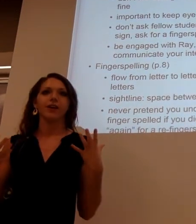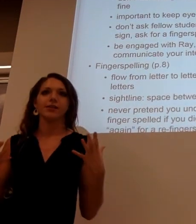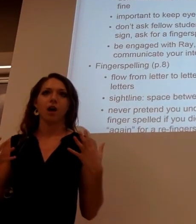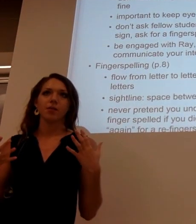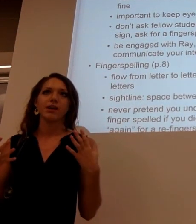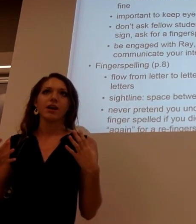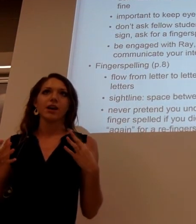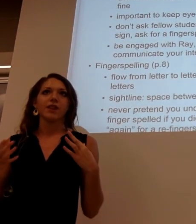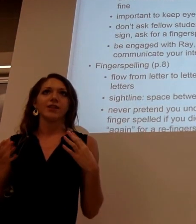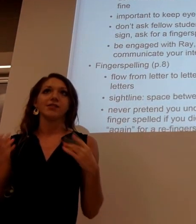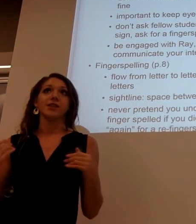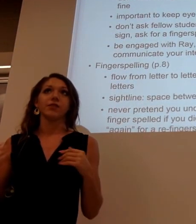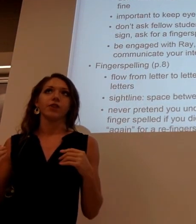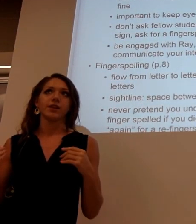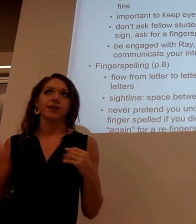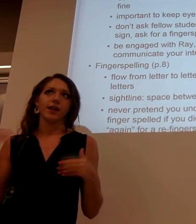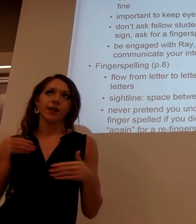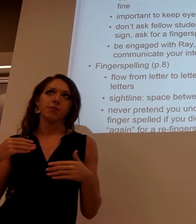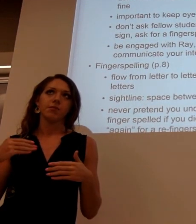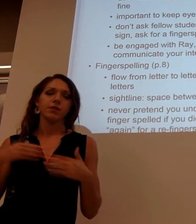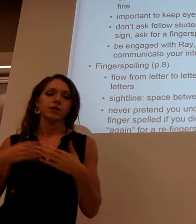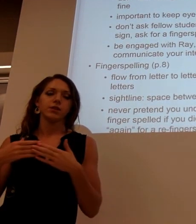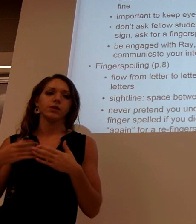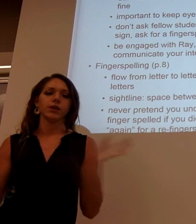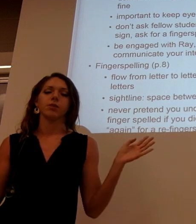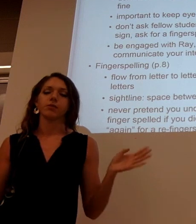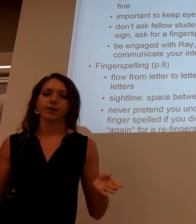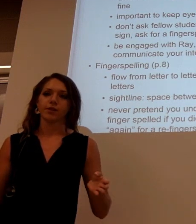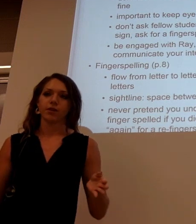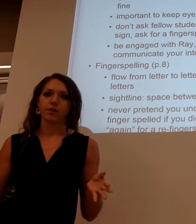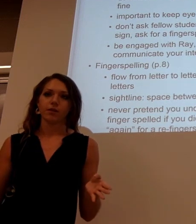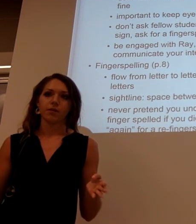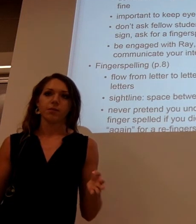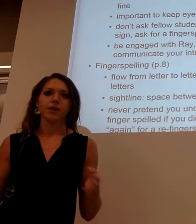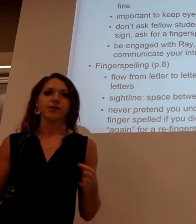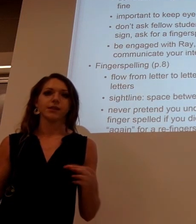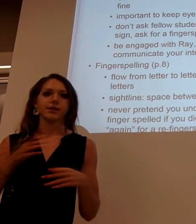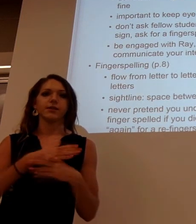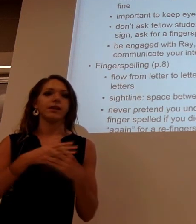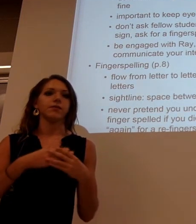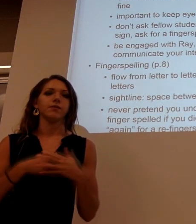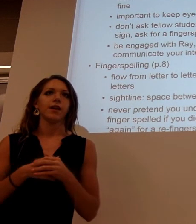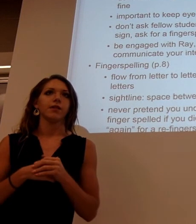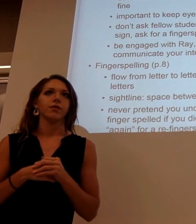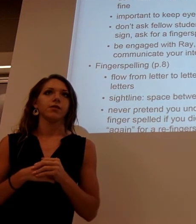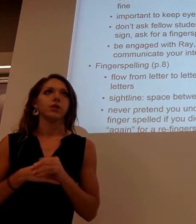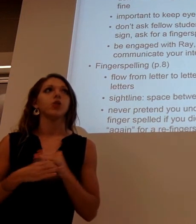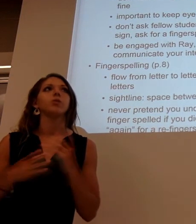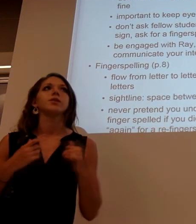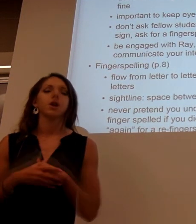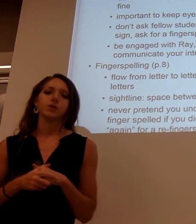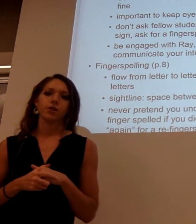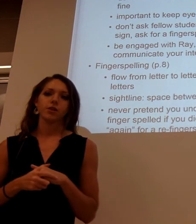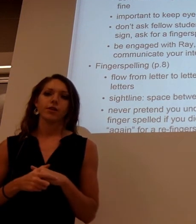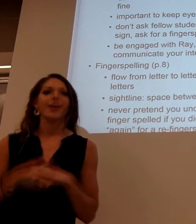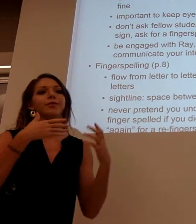like a zombie, that's different to him than to a hearing professor. Because they, you know, when we talk to each other, like I'm